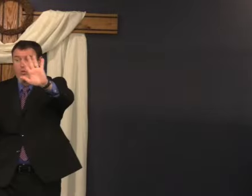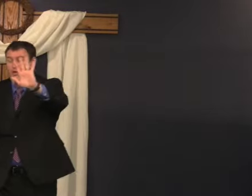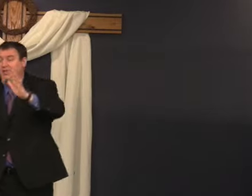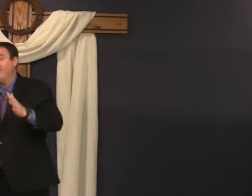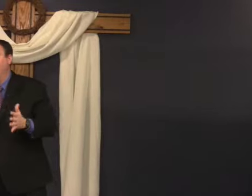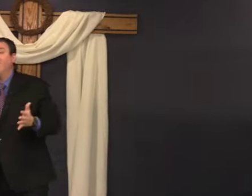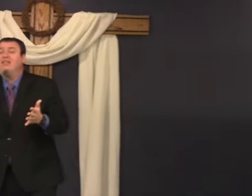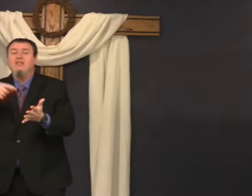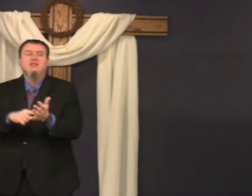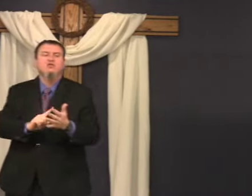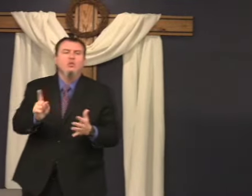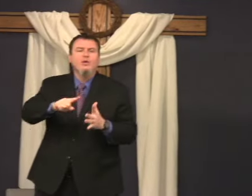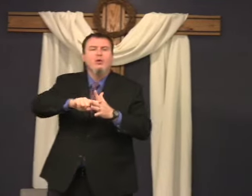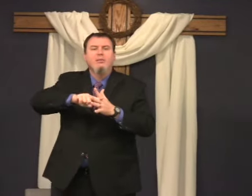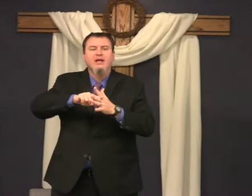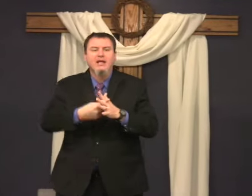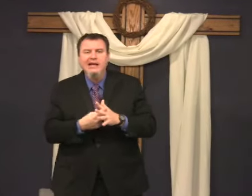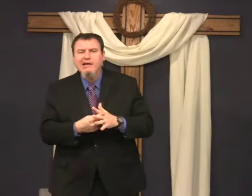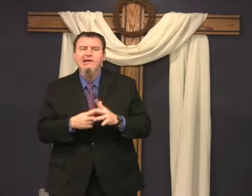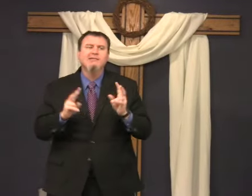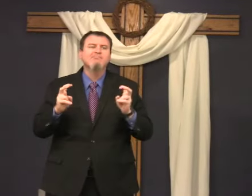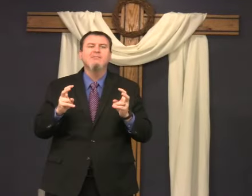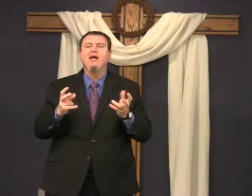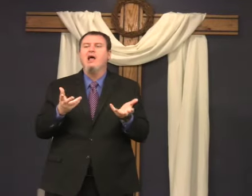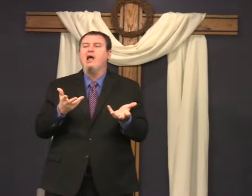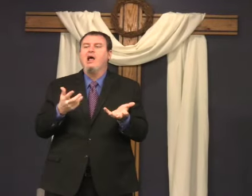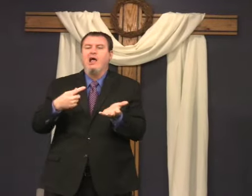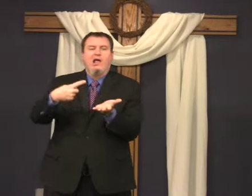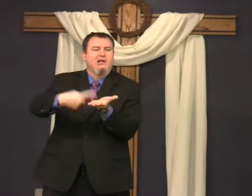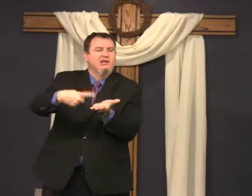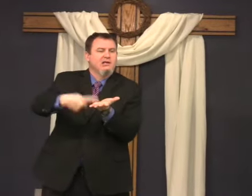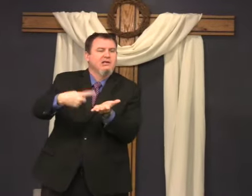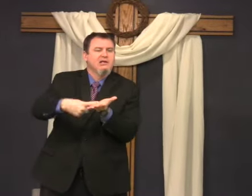Now, this is where we begin